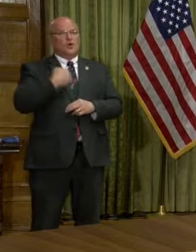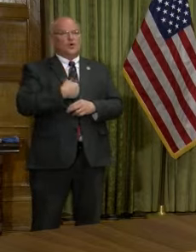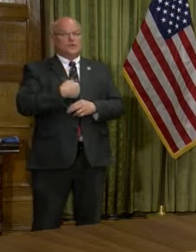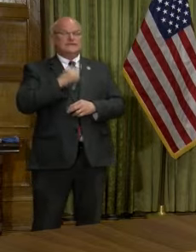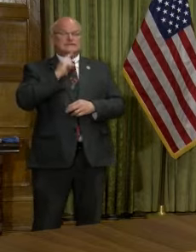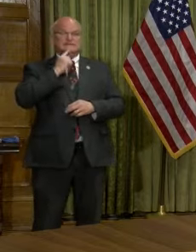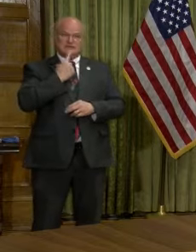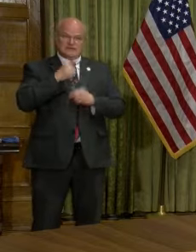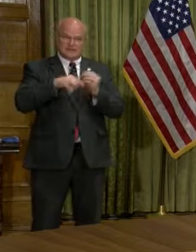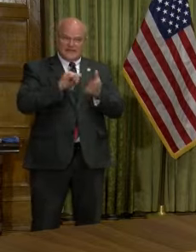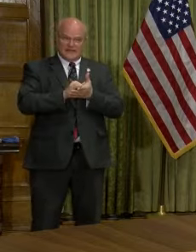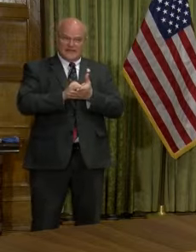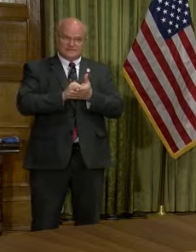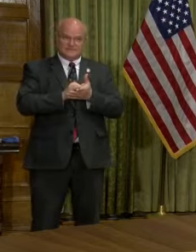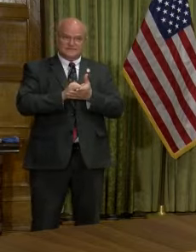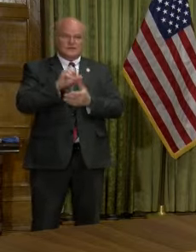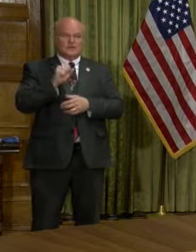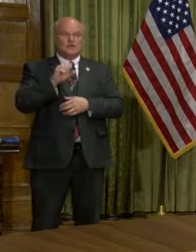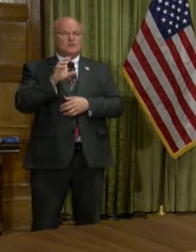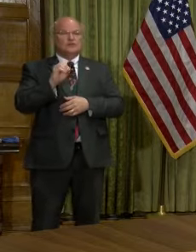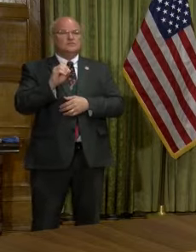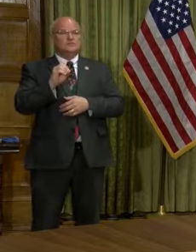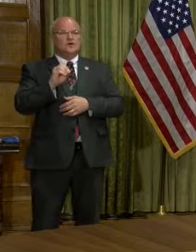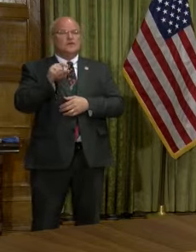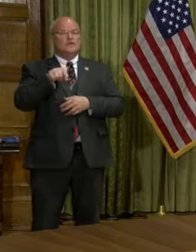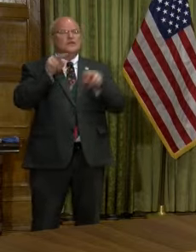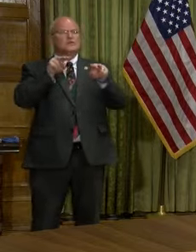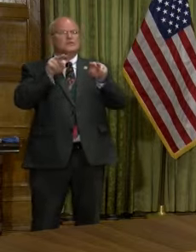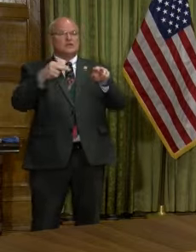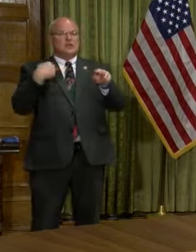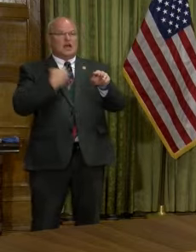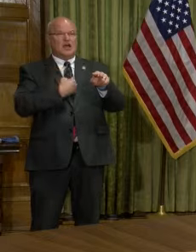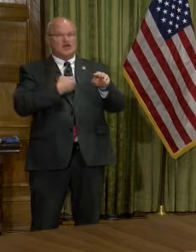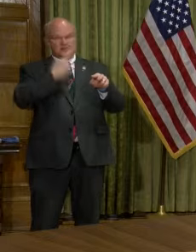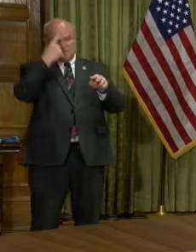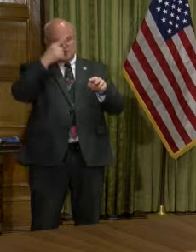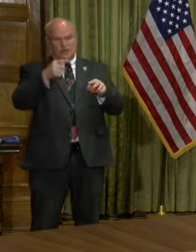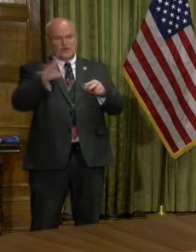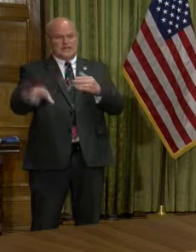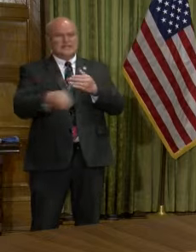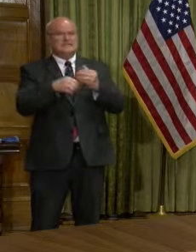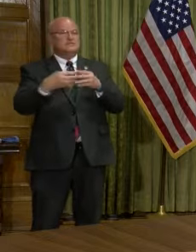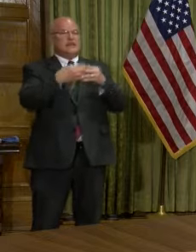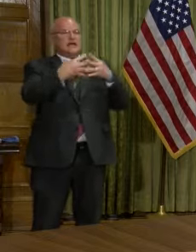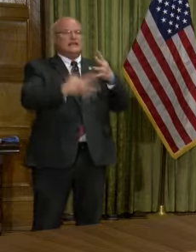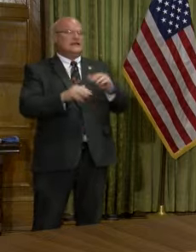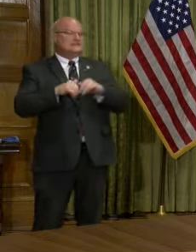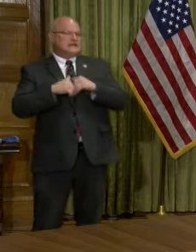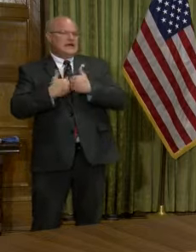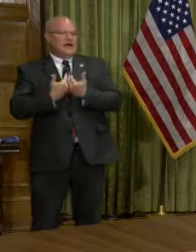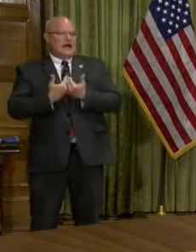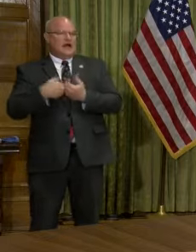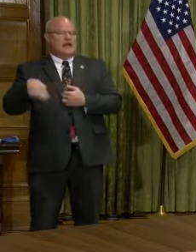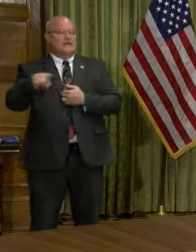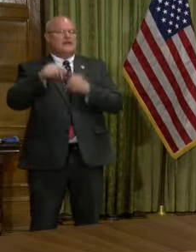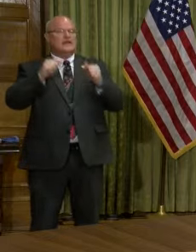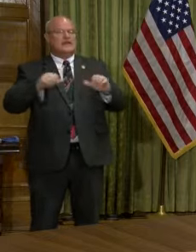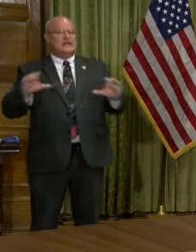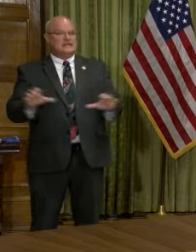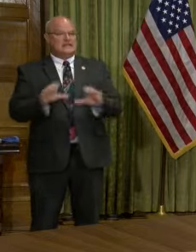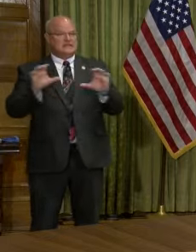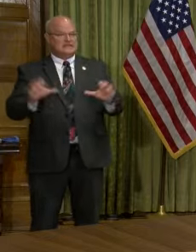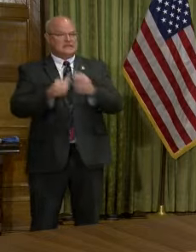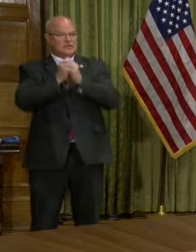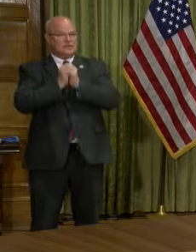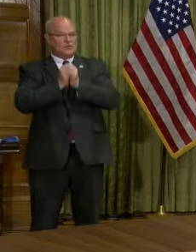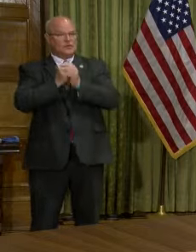them very seriously. And so they're looking to us for additional guidelines as to how they can conduct